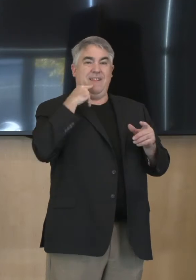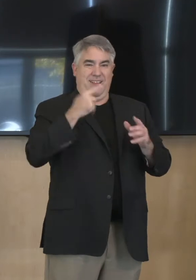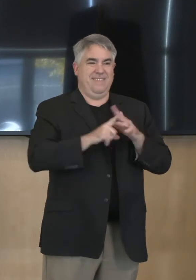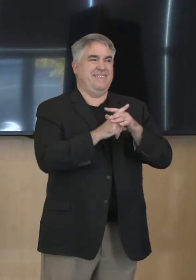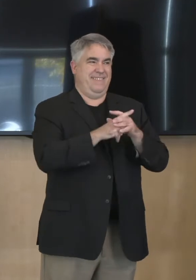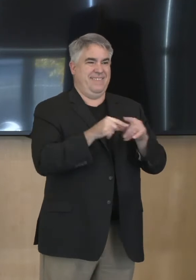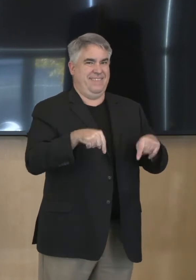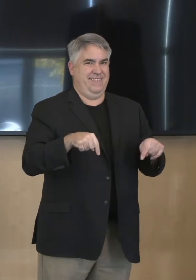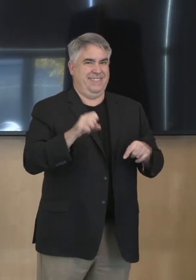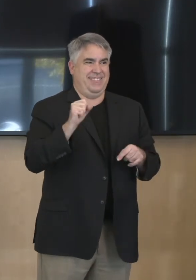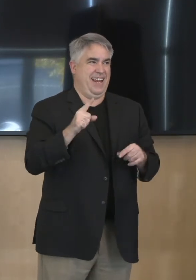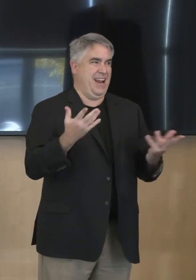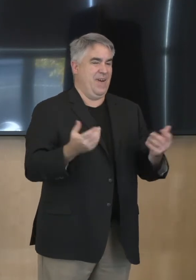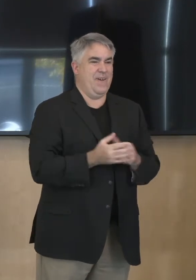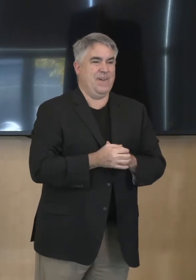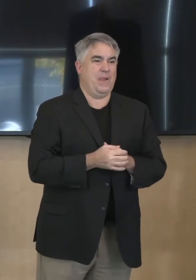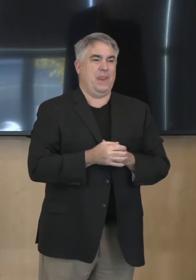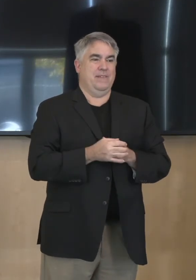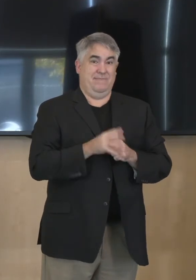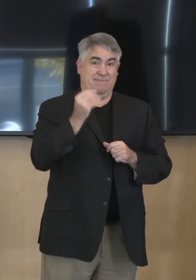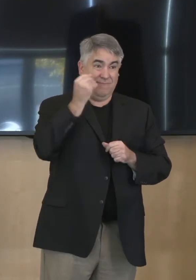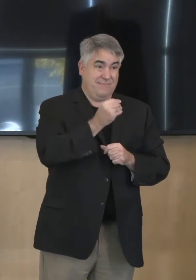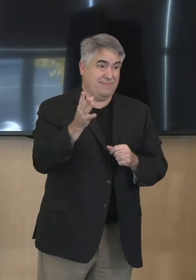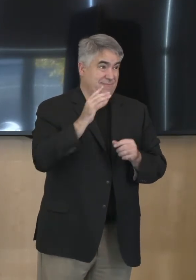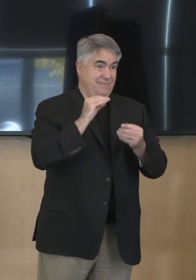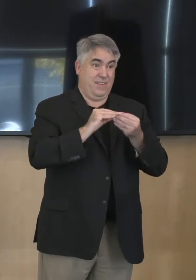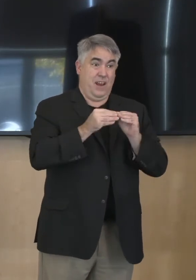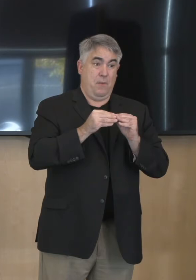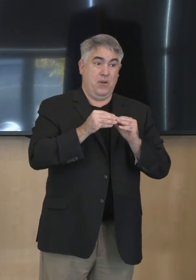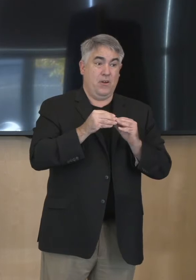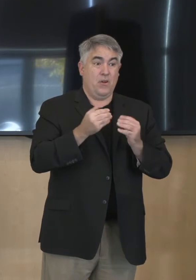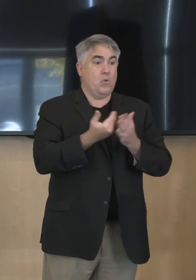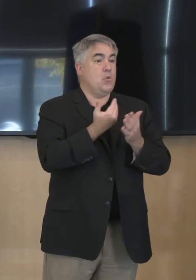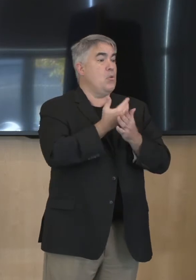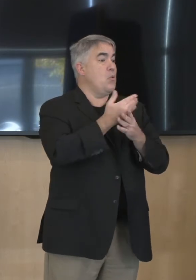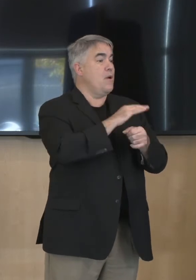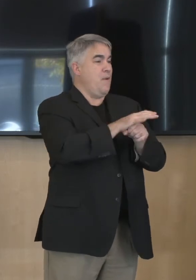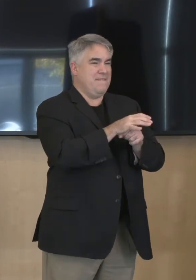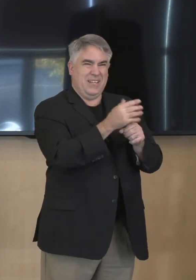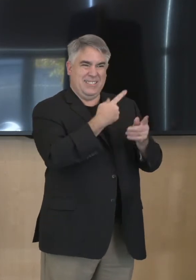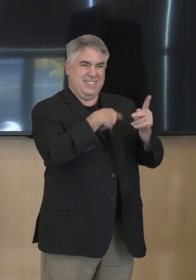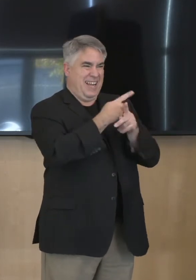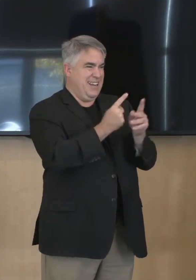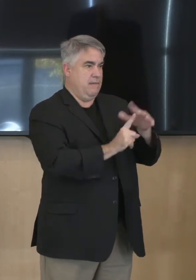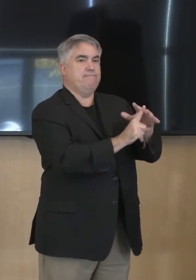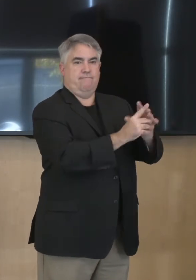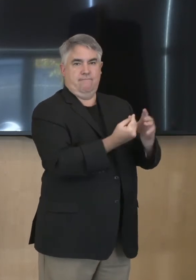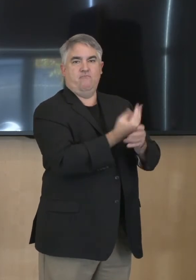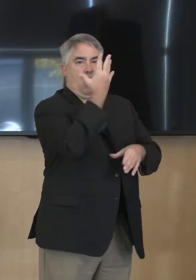the UK variant, so the actual number is likely significantly higher than what we are aware of. And all of those factors combined